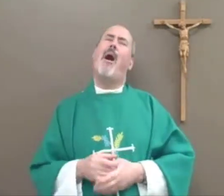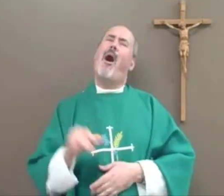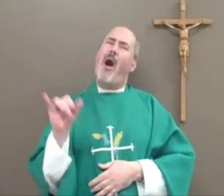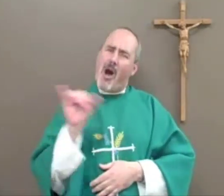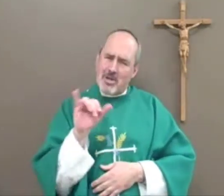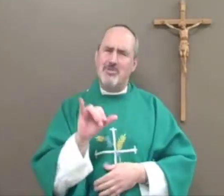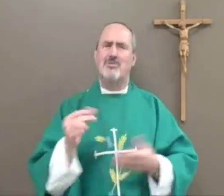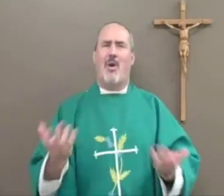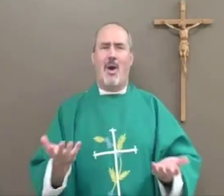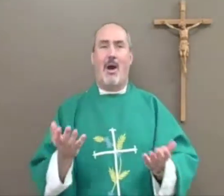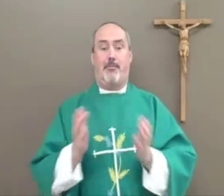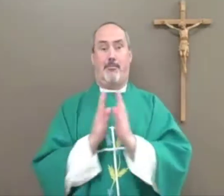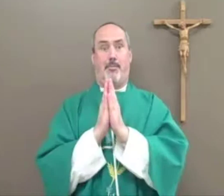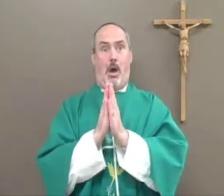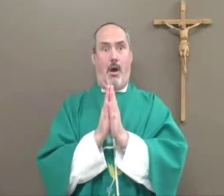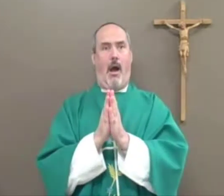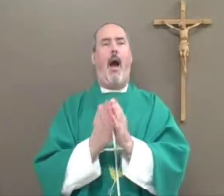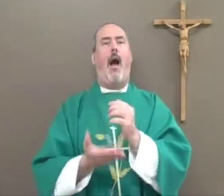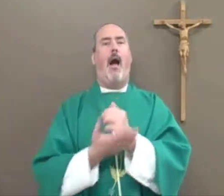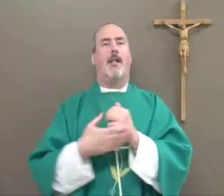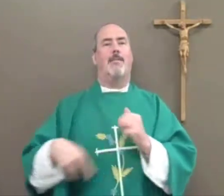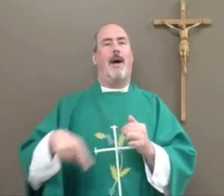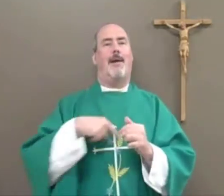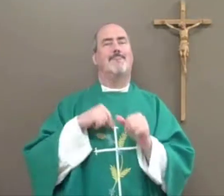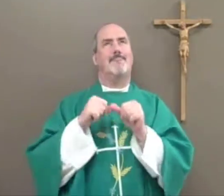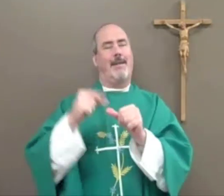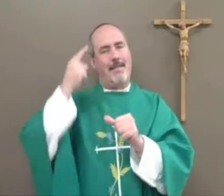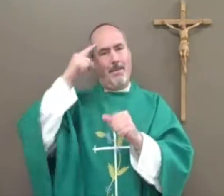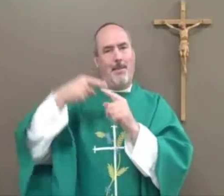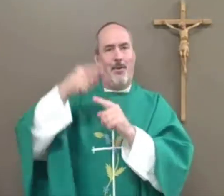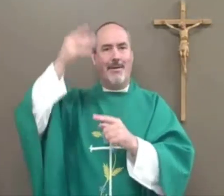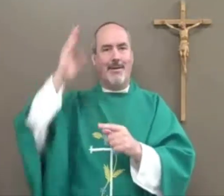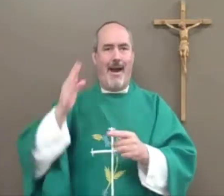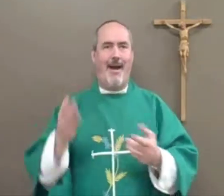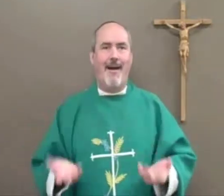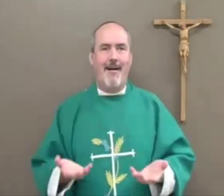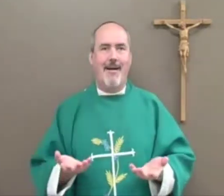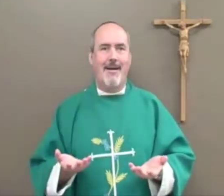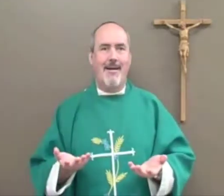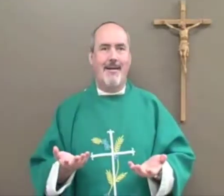Also, prayer helps us to know God.